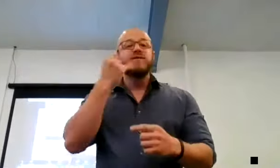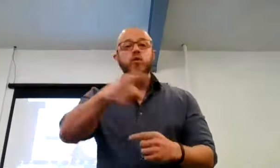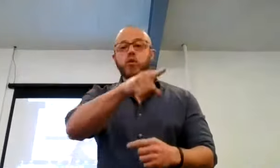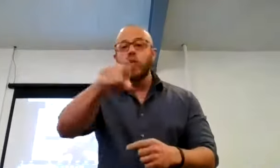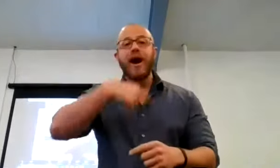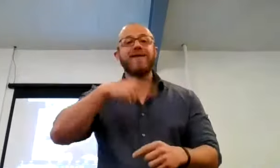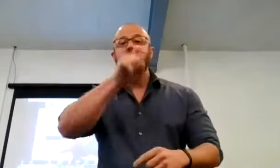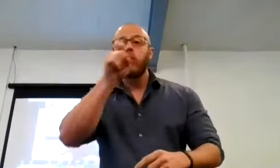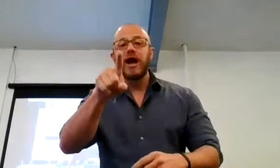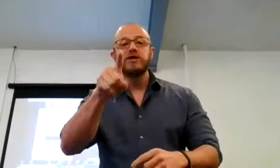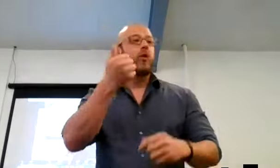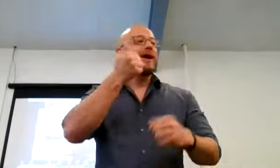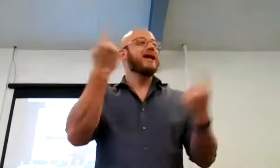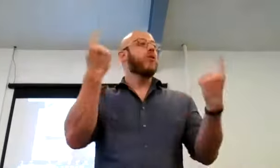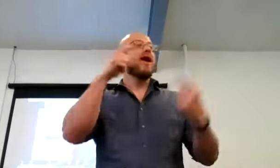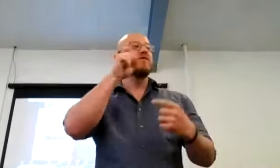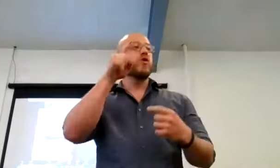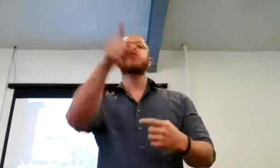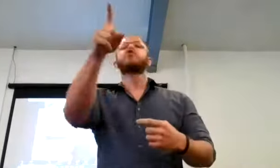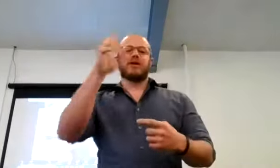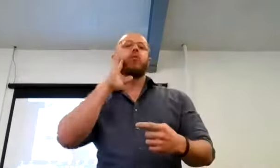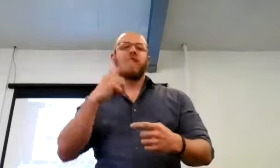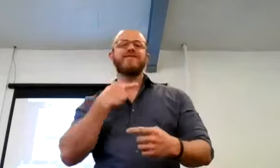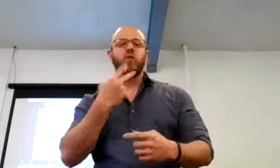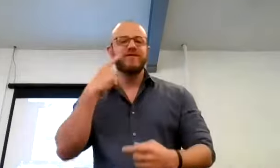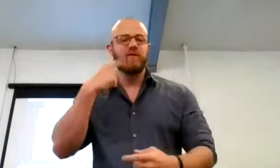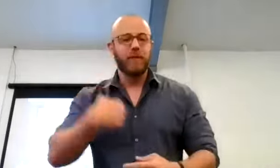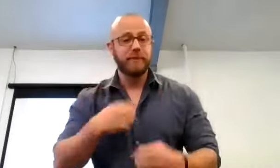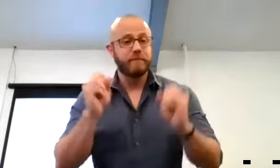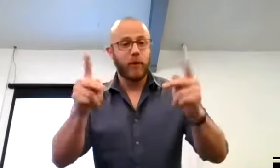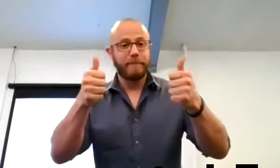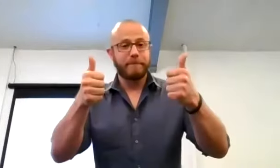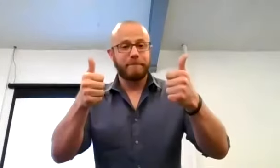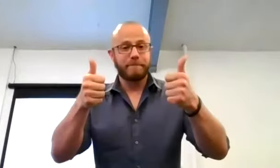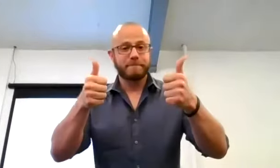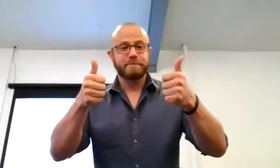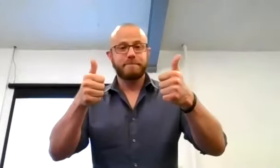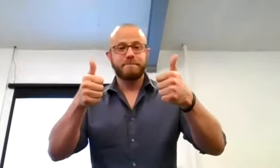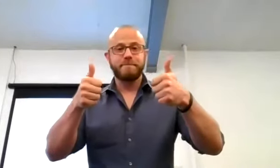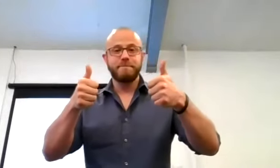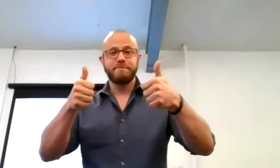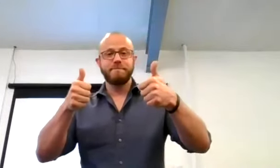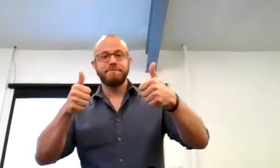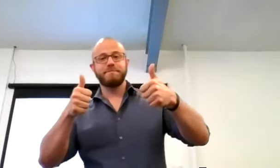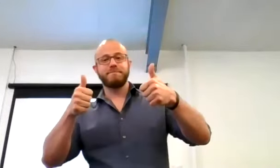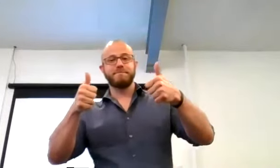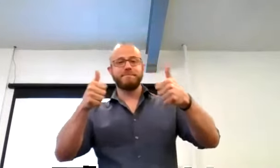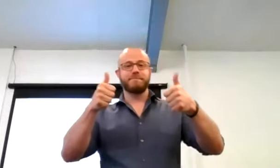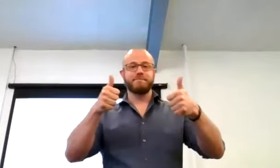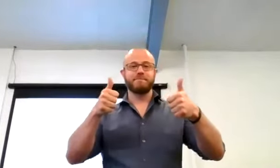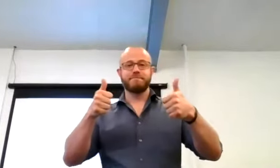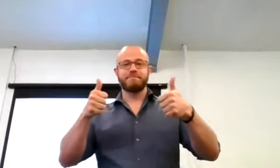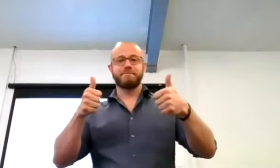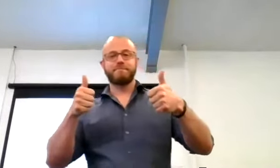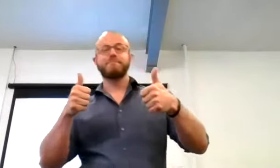voice. So if you have any questions, you can definitely, let us know and I'll sign for him